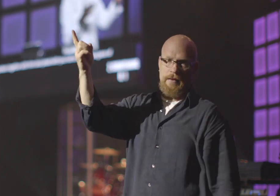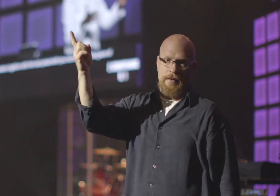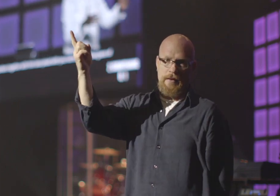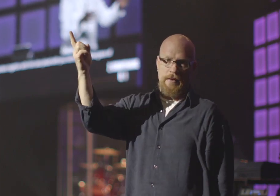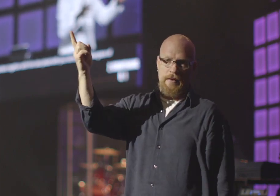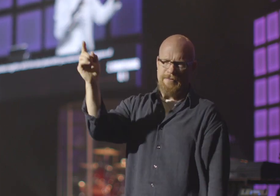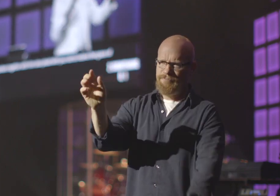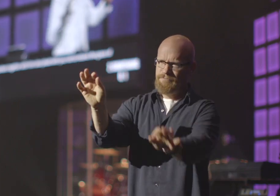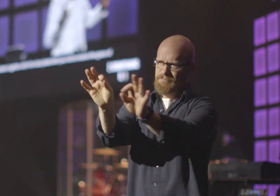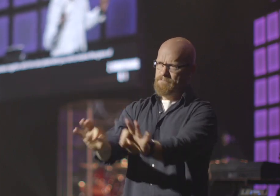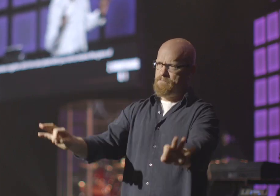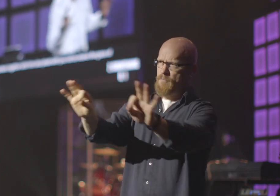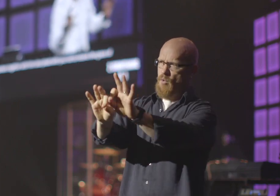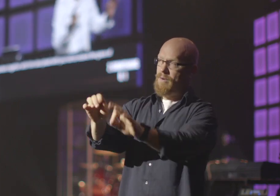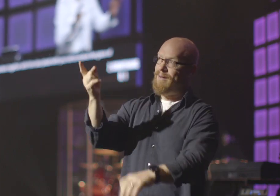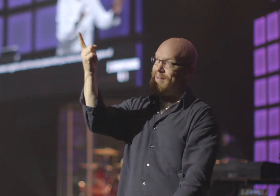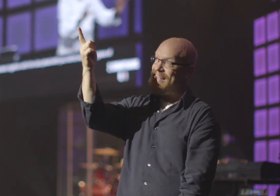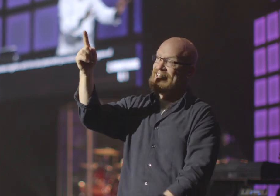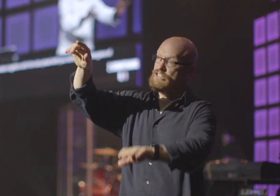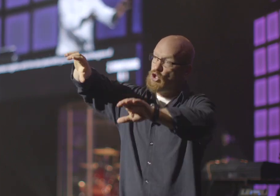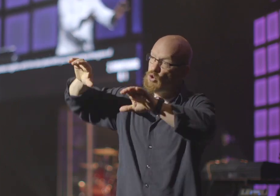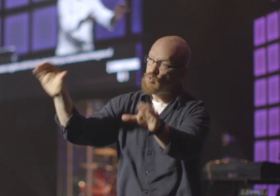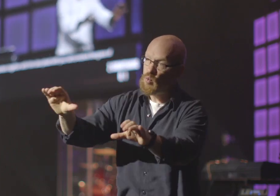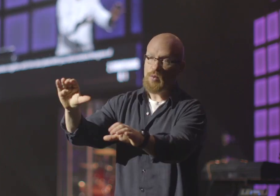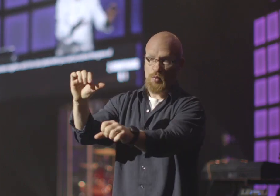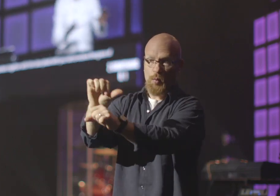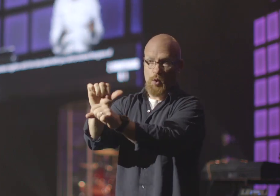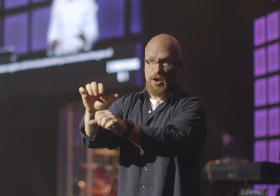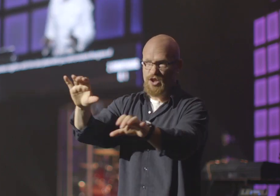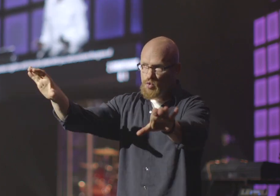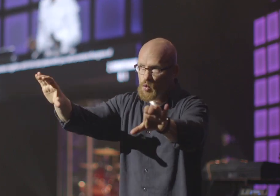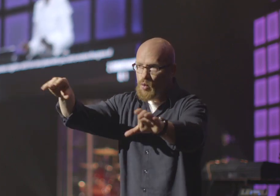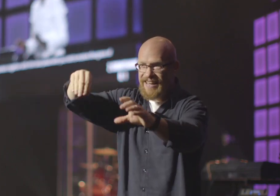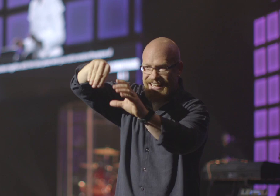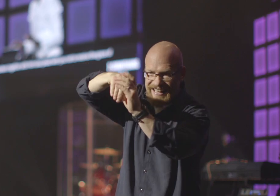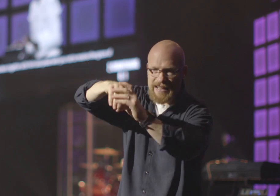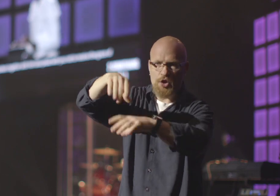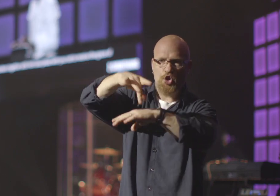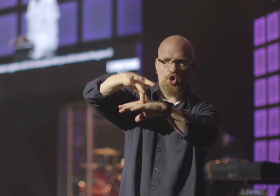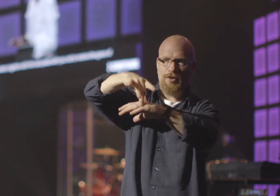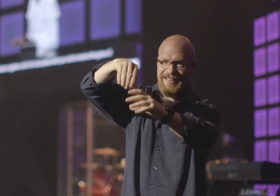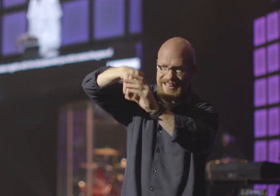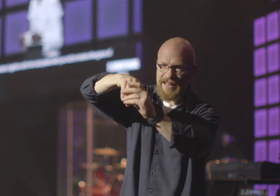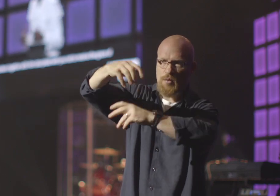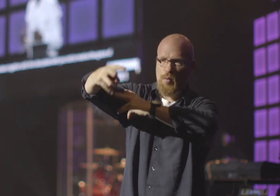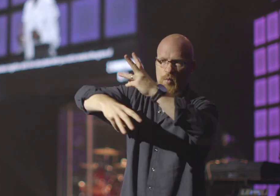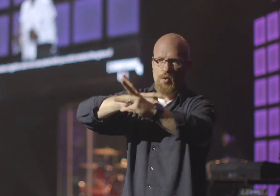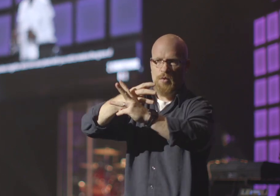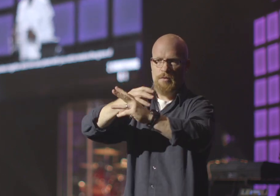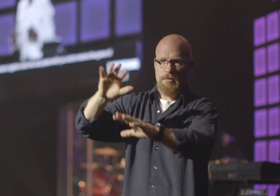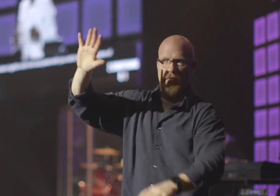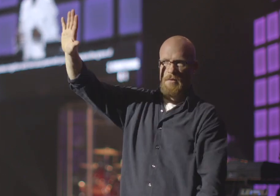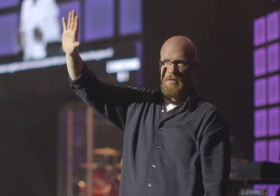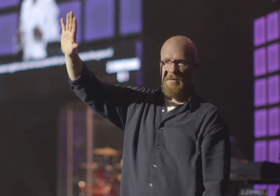so important. So God is doing something in this earth realm, and